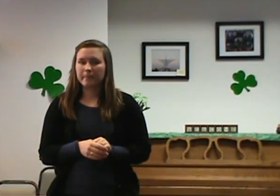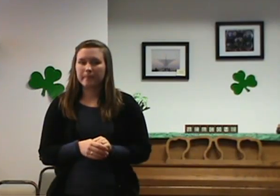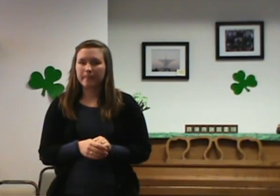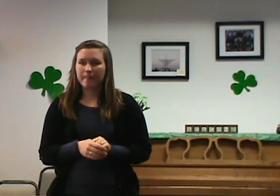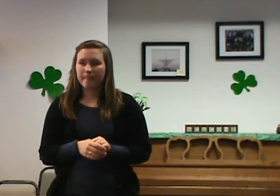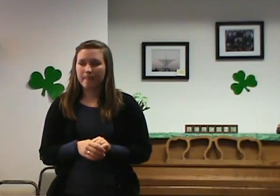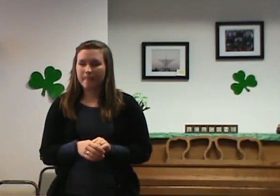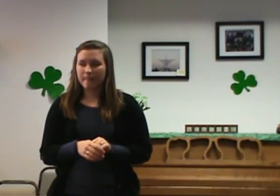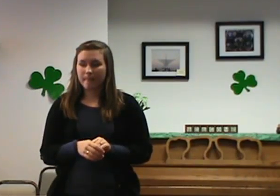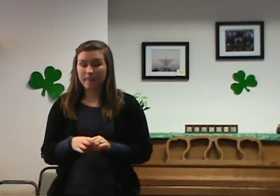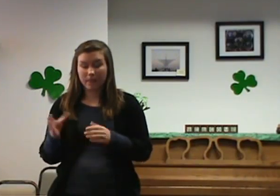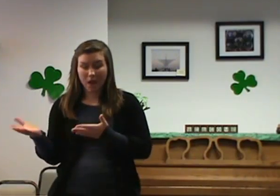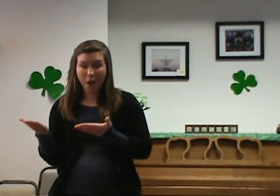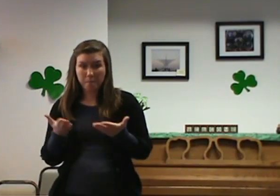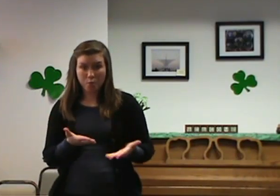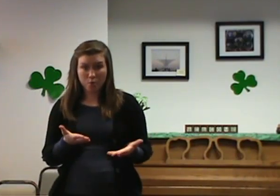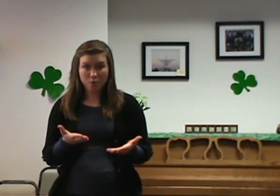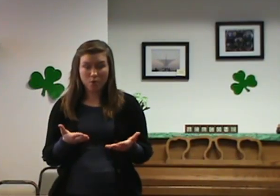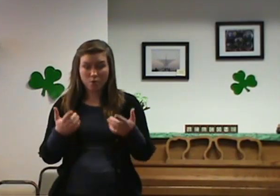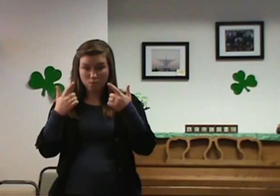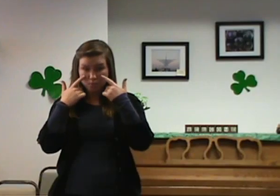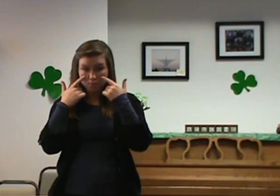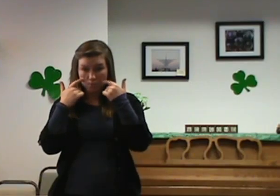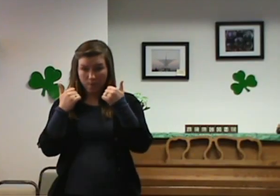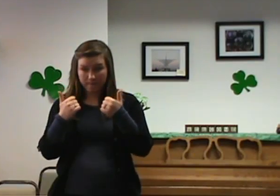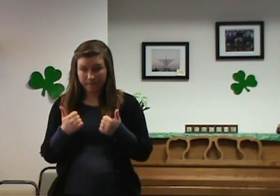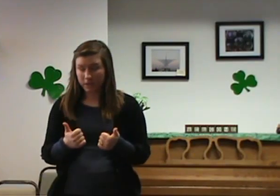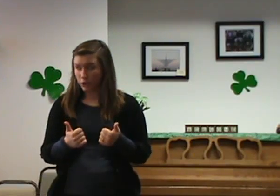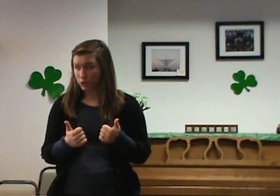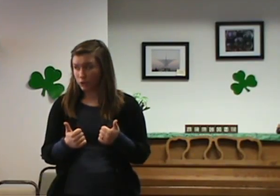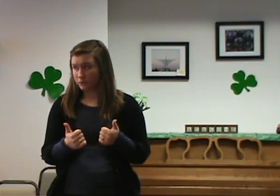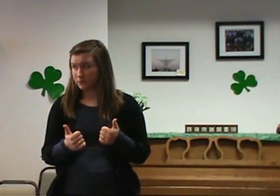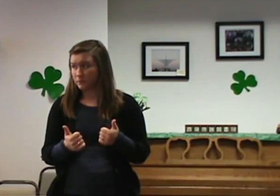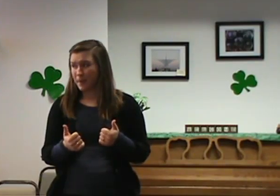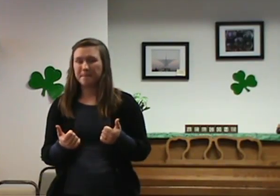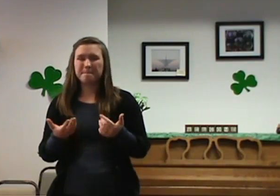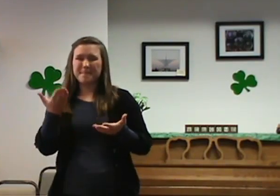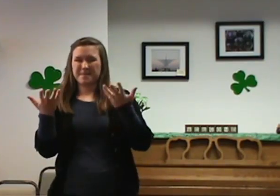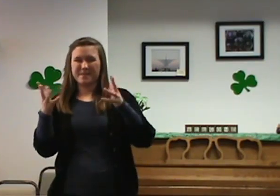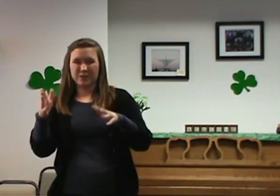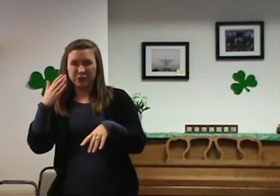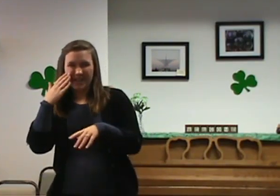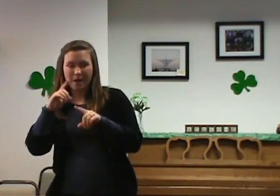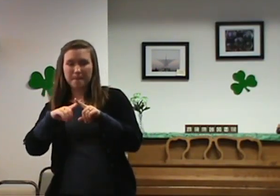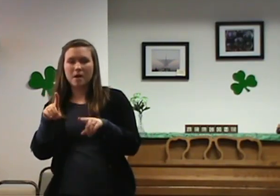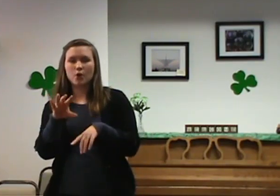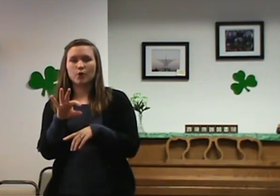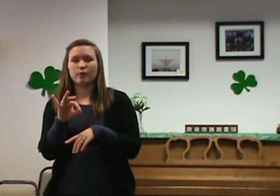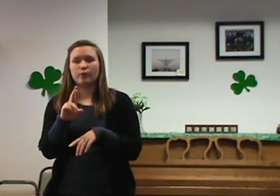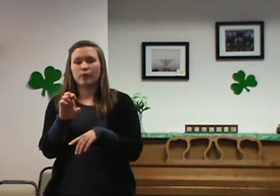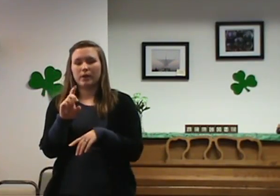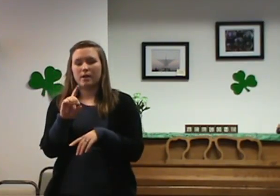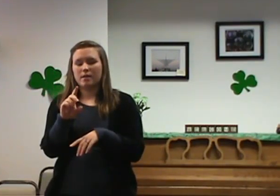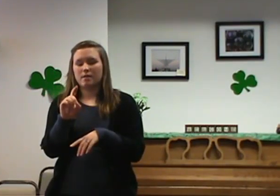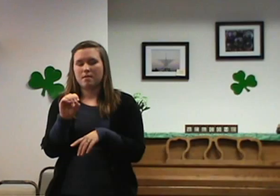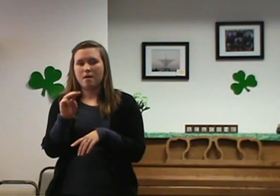I brought you the low vision. Well, you may have this, but this is the Freedom Scientific catalog, and it has, so it has